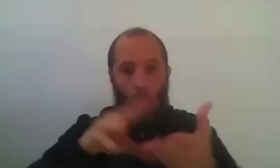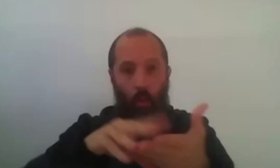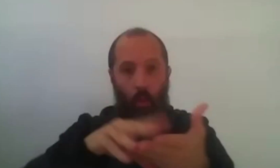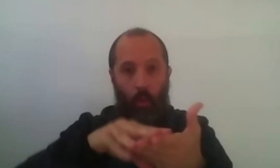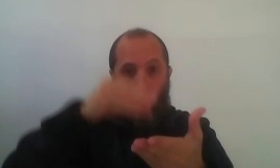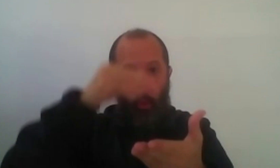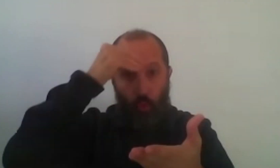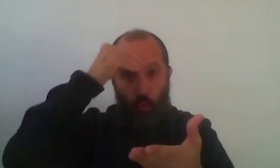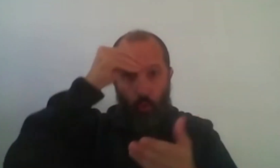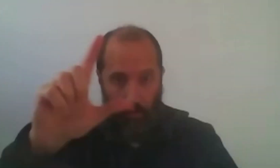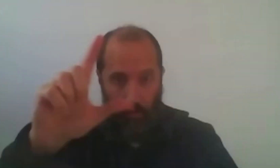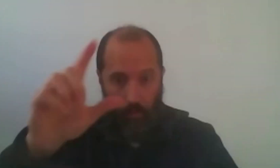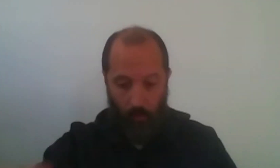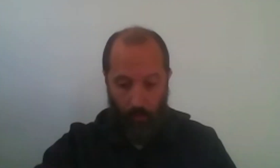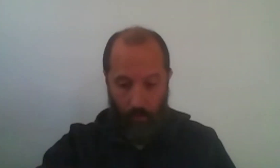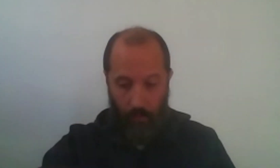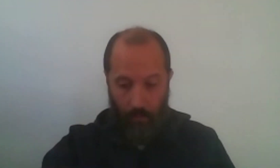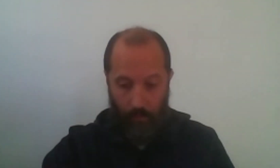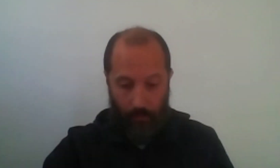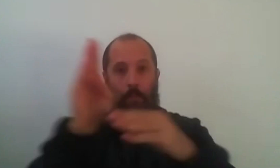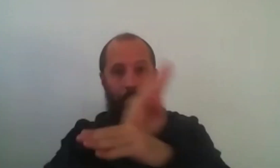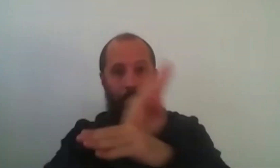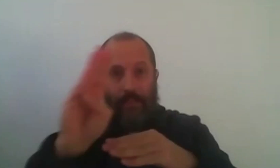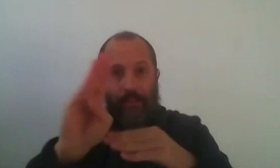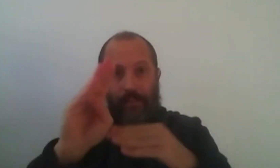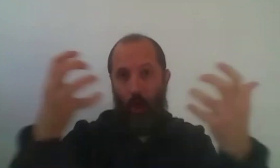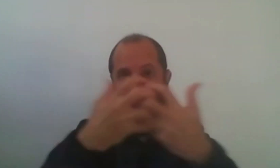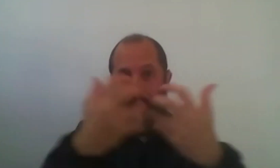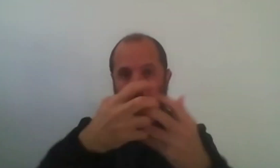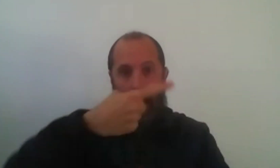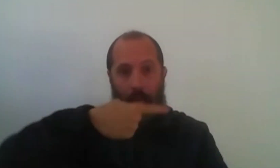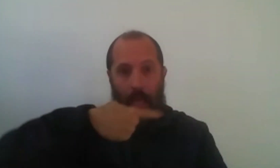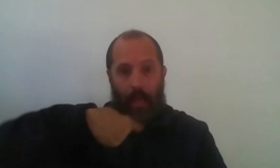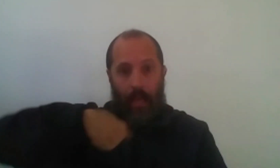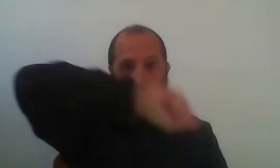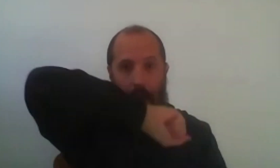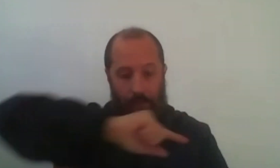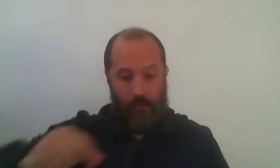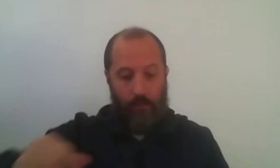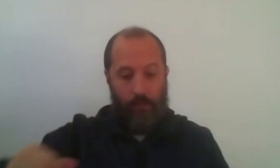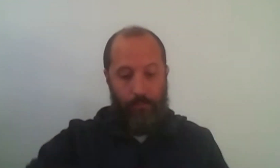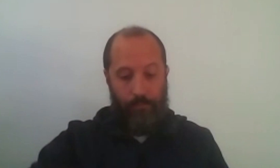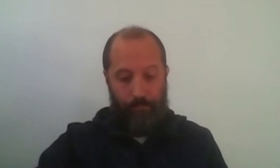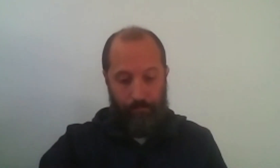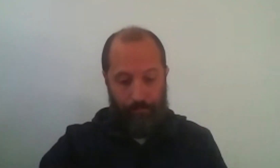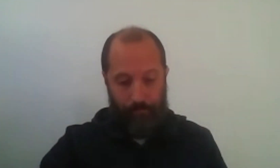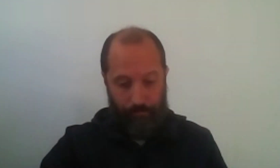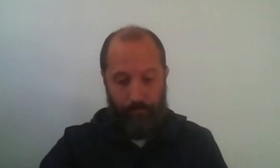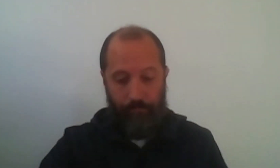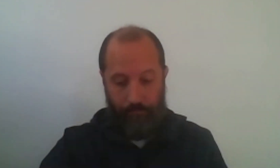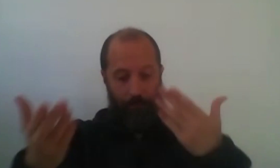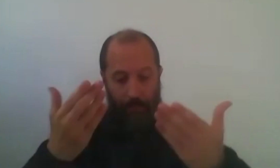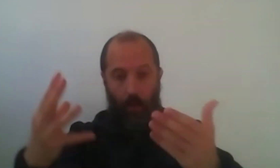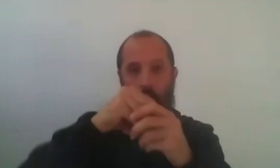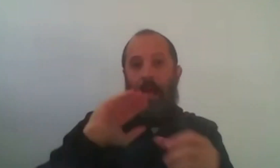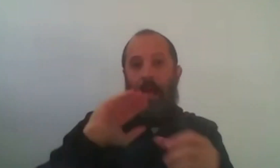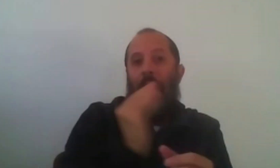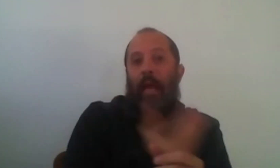2025. So businesses should be accommodating all deaf people in their venues and all deaf people should be